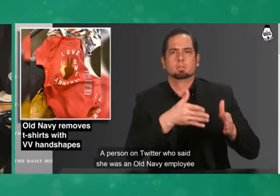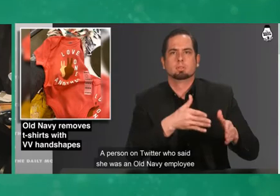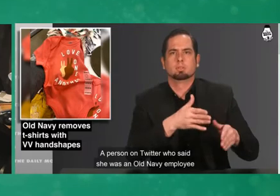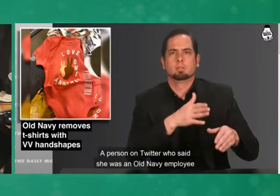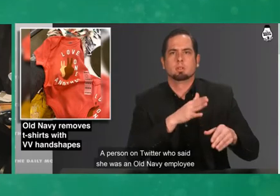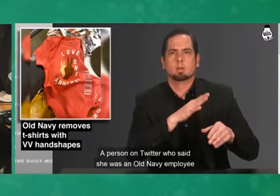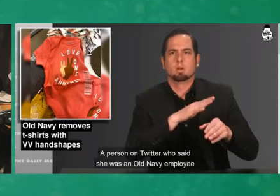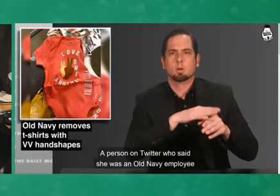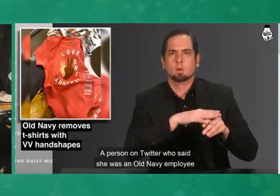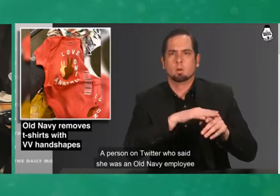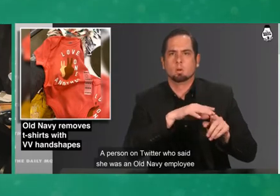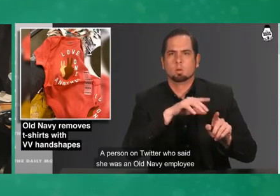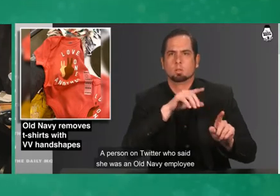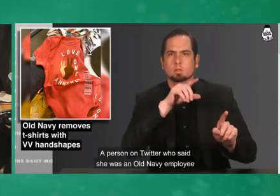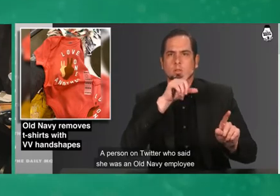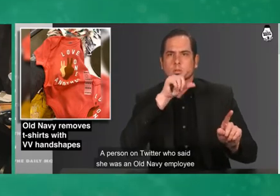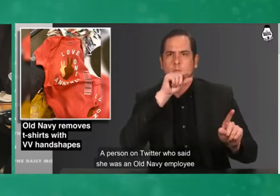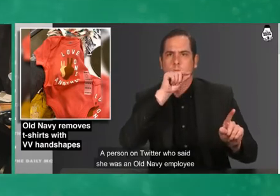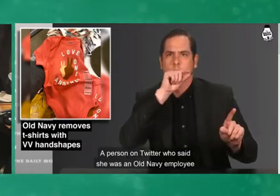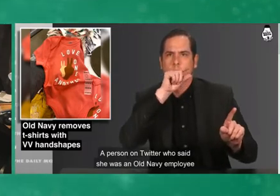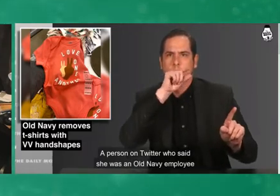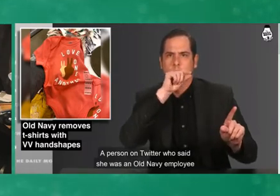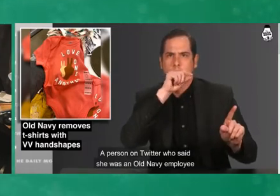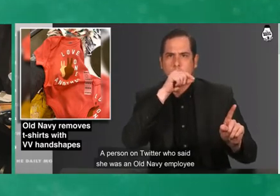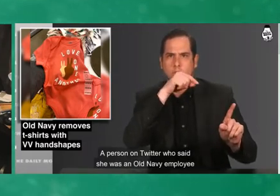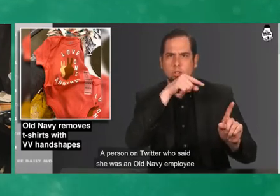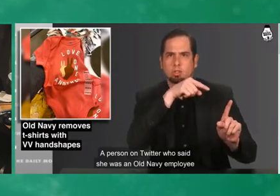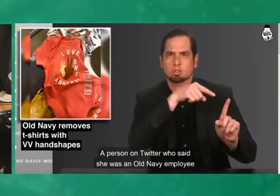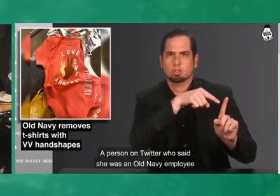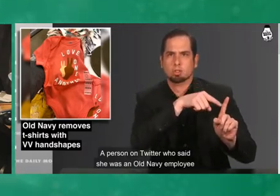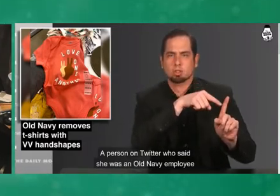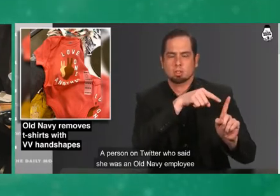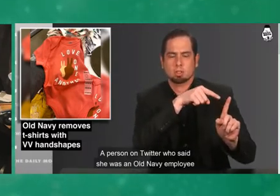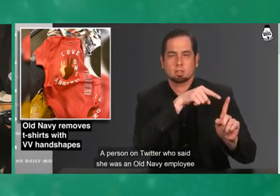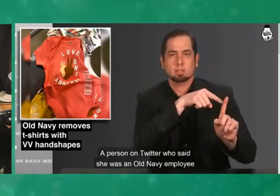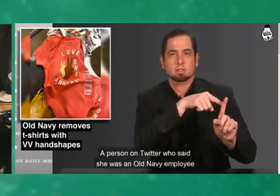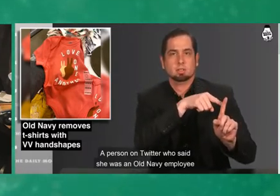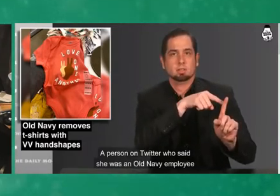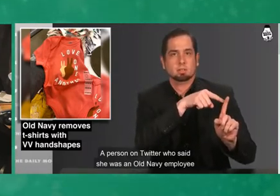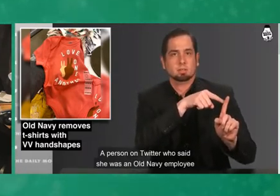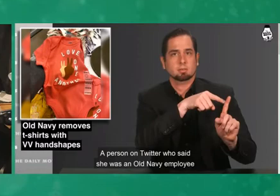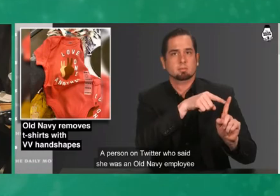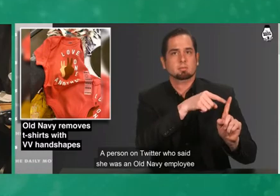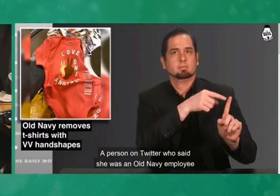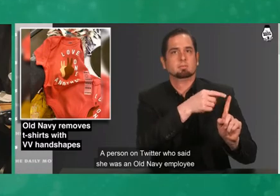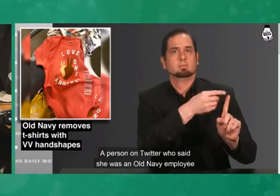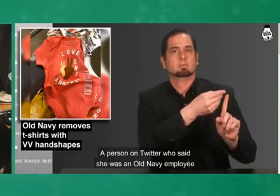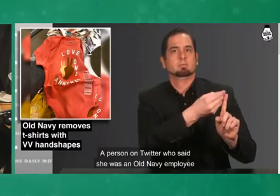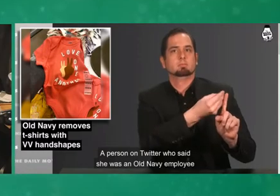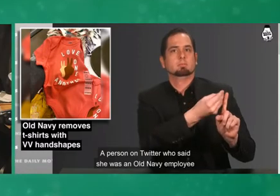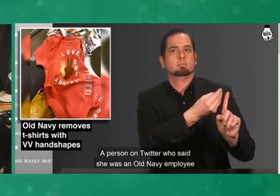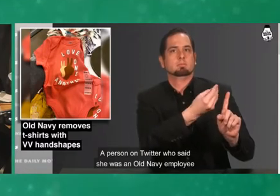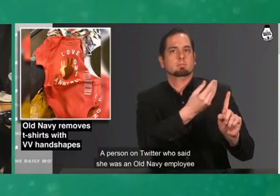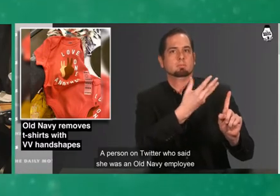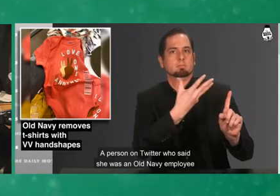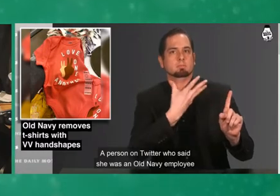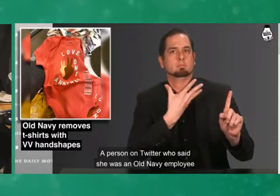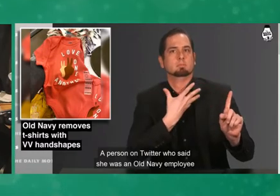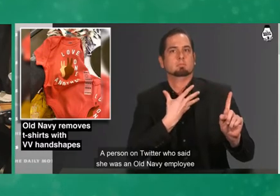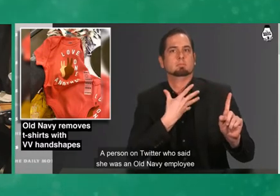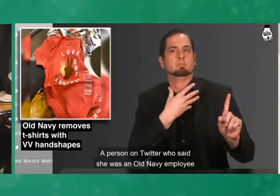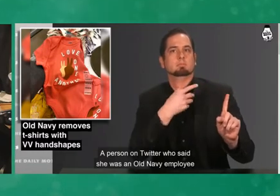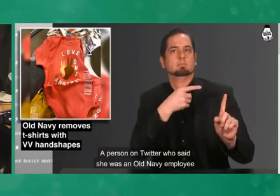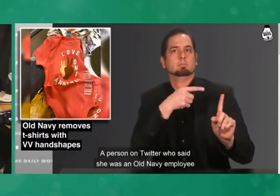Okay, so that one person was on Twitter. She said, or that person